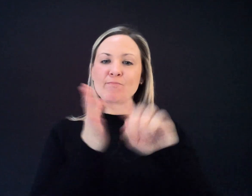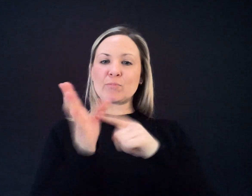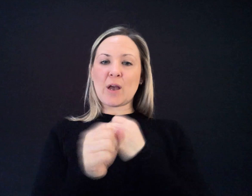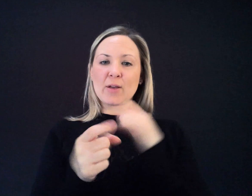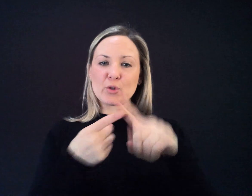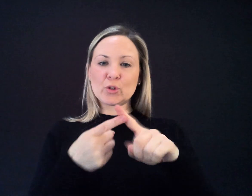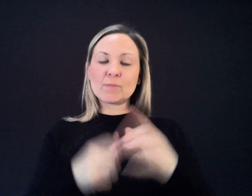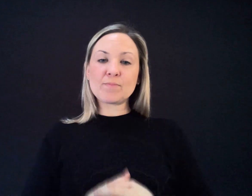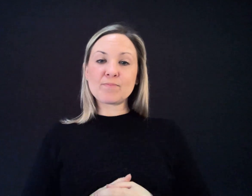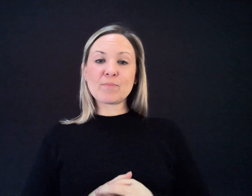Why August 8th?